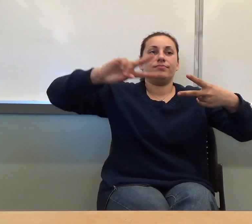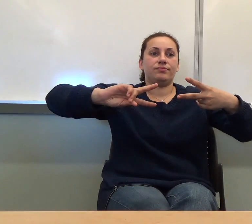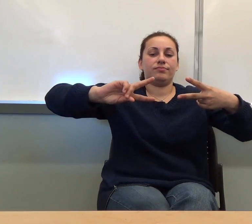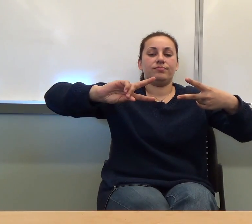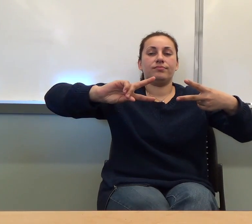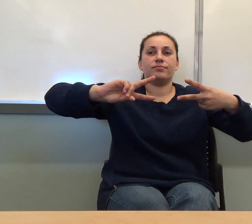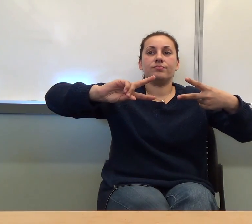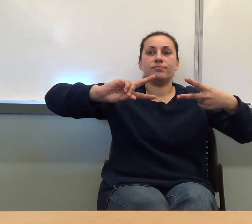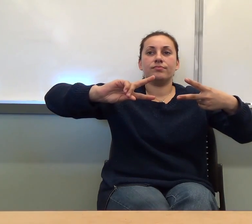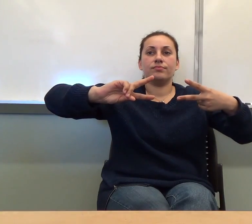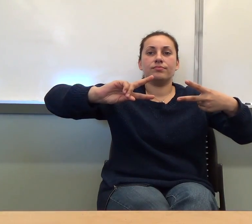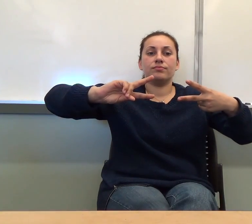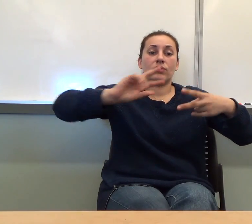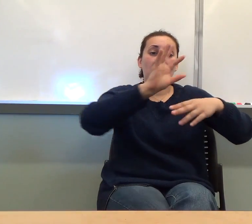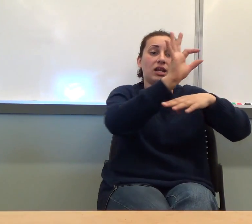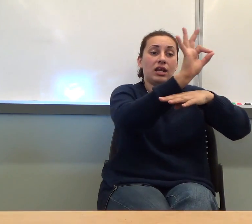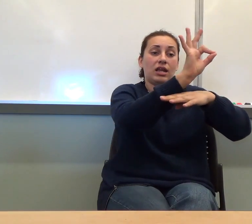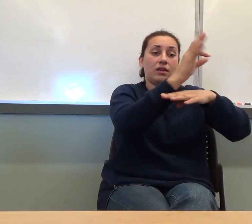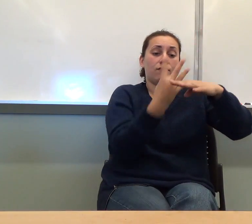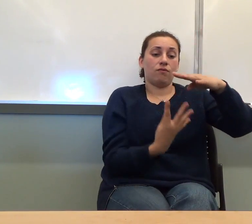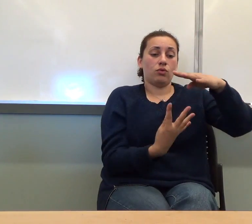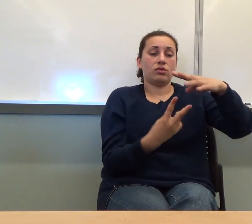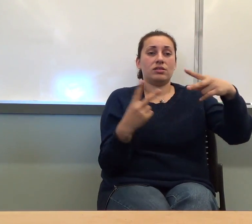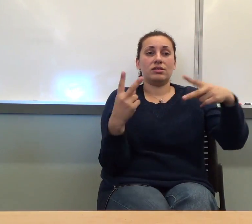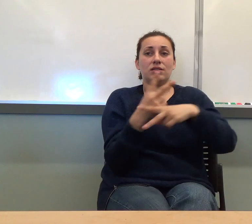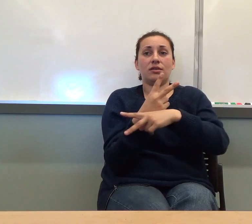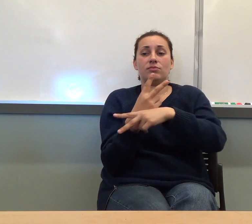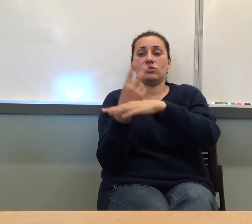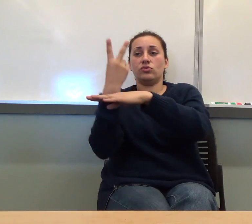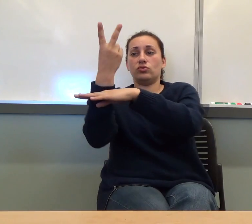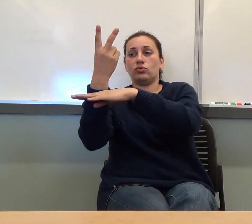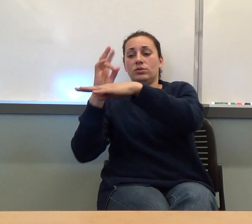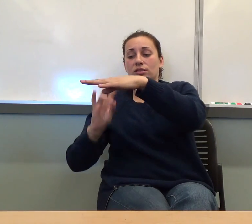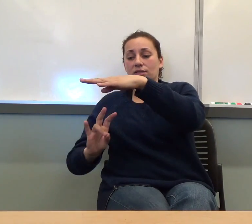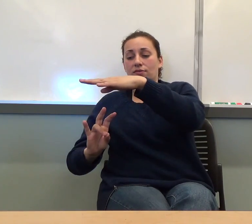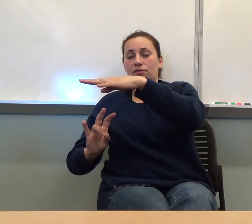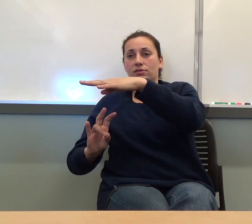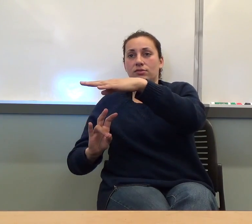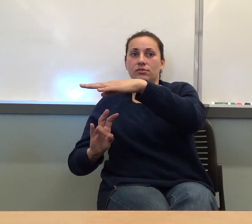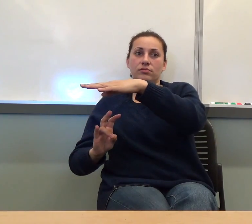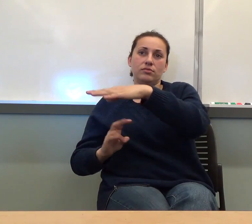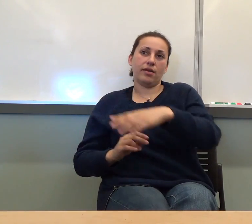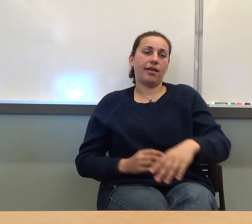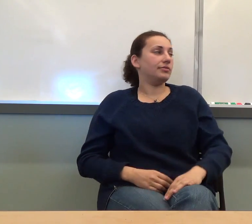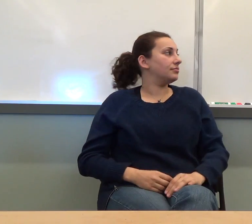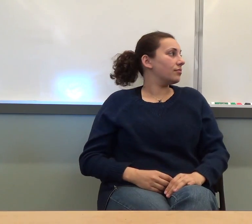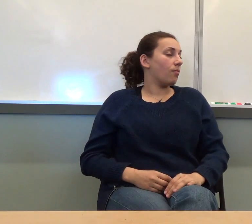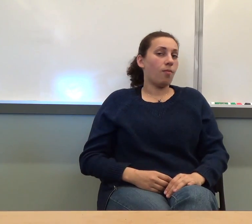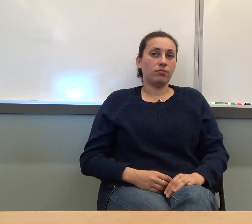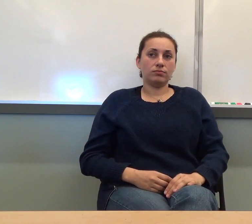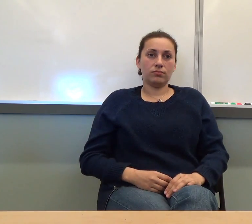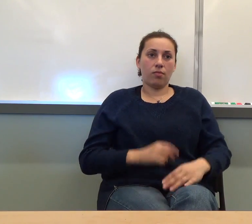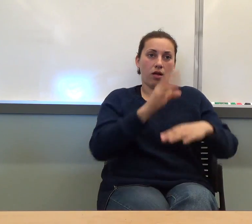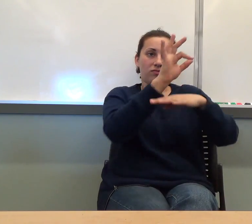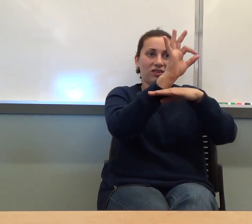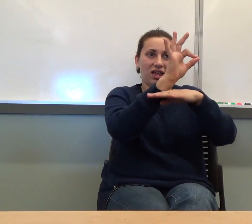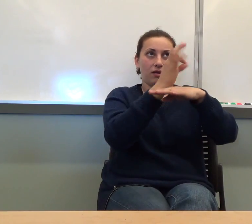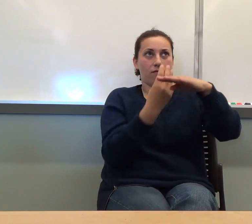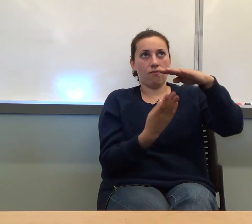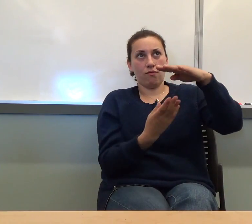9/4 times 2/7, and out go some things, but not a whole lot. 9 on the top, 14 on the bottom.